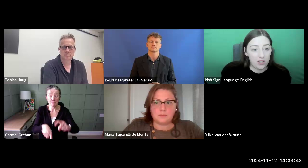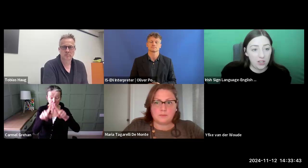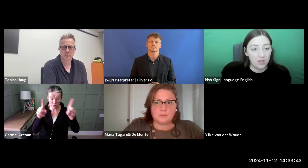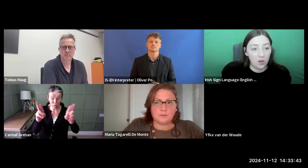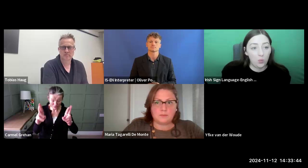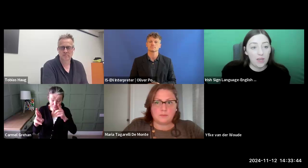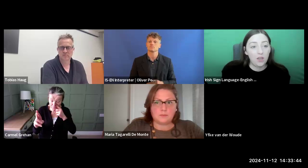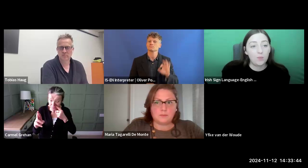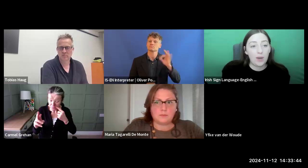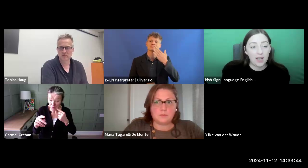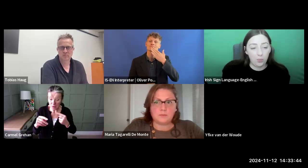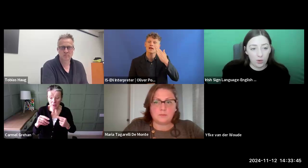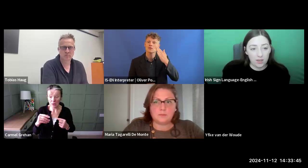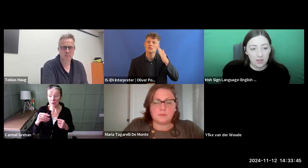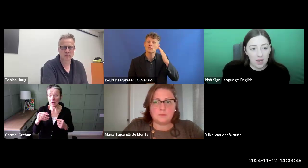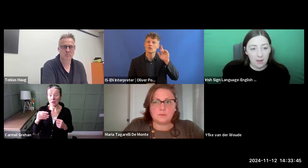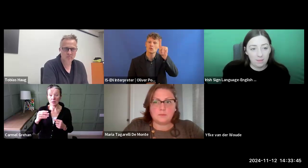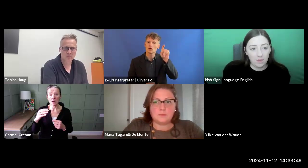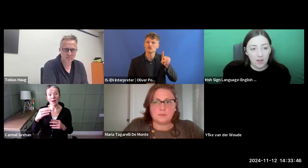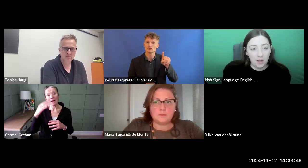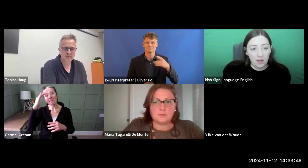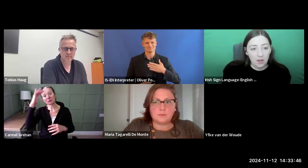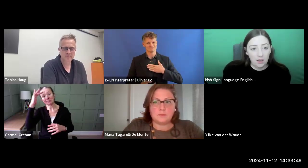Yes, that's a good question. So we use Blackboard